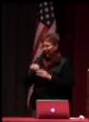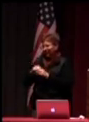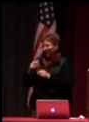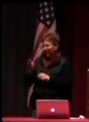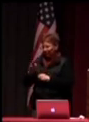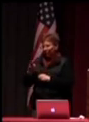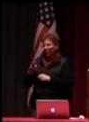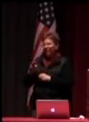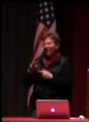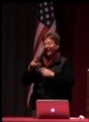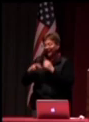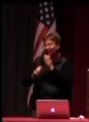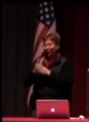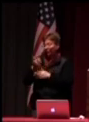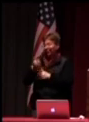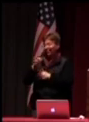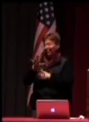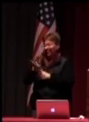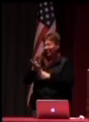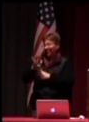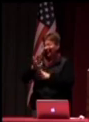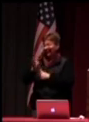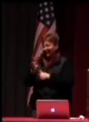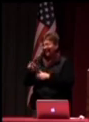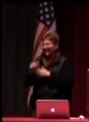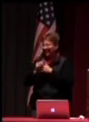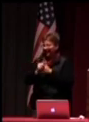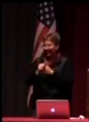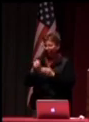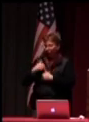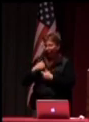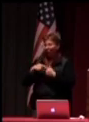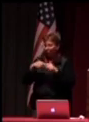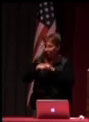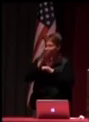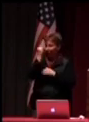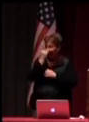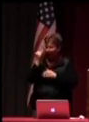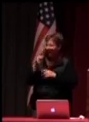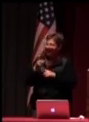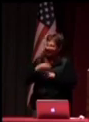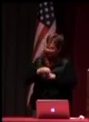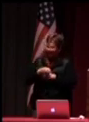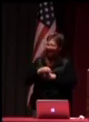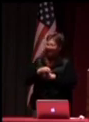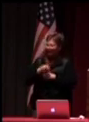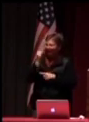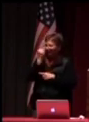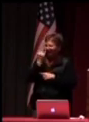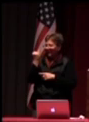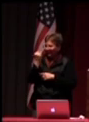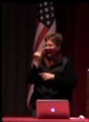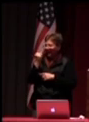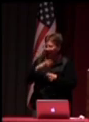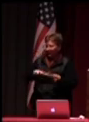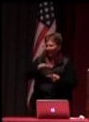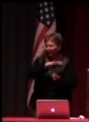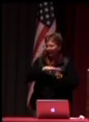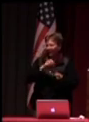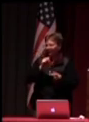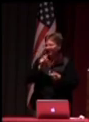spring of 1796, he led his army into Italy, and within a matter of weeks, he defeated the forces of the Italian Kingdom of